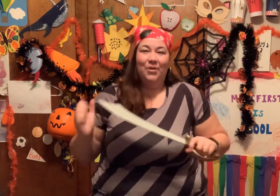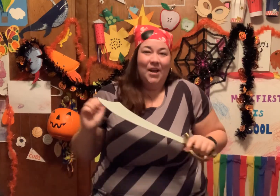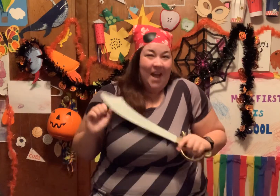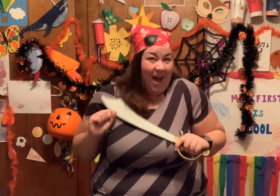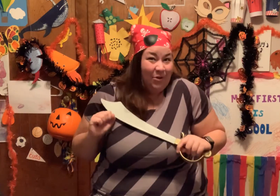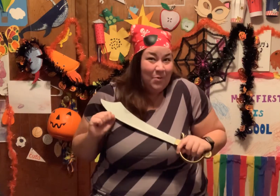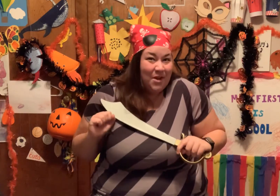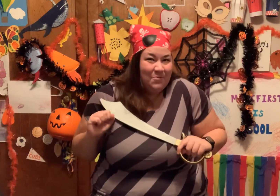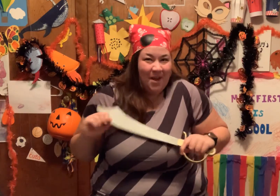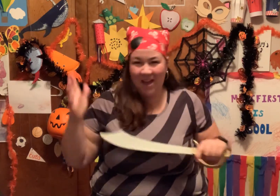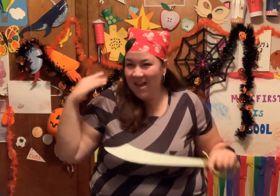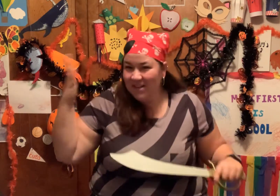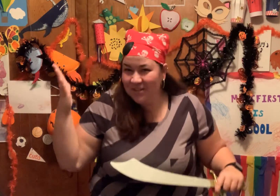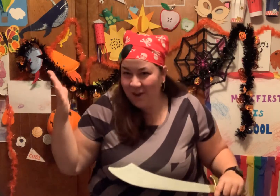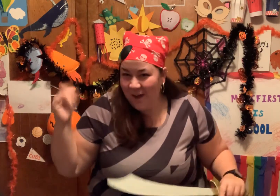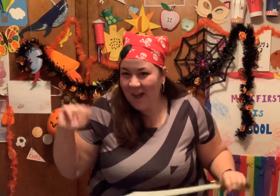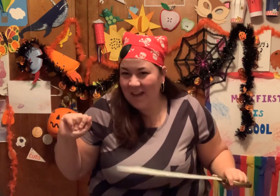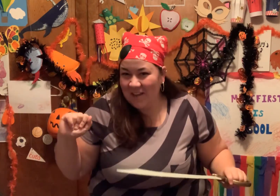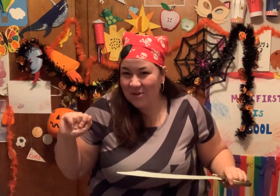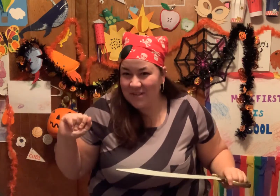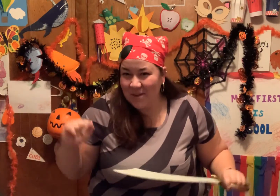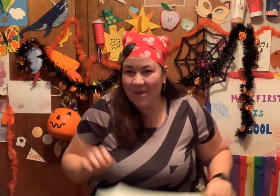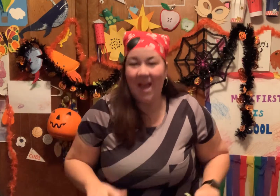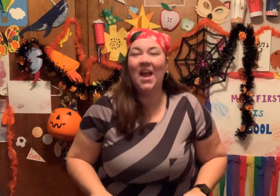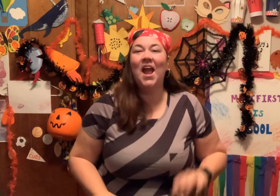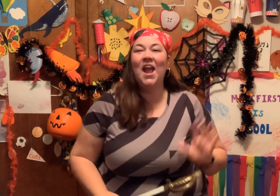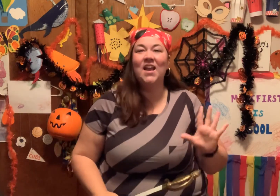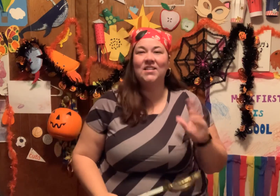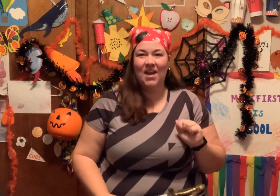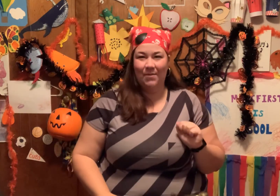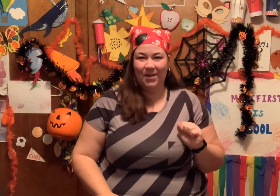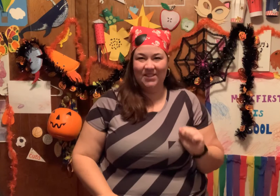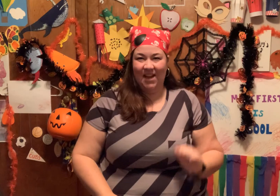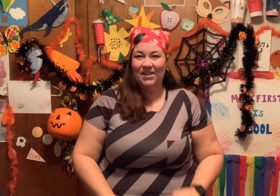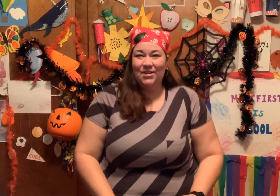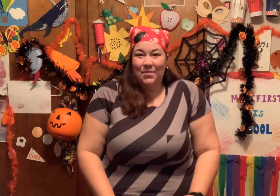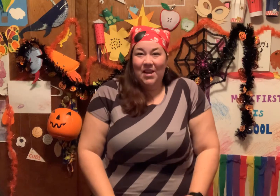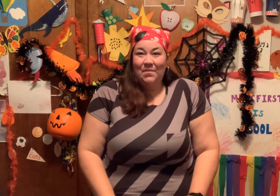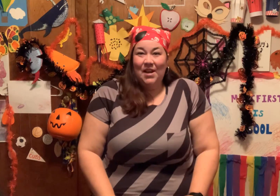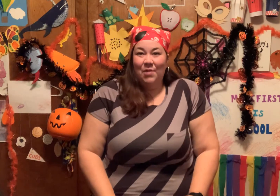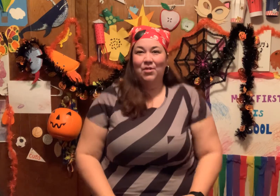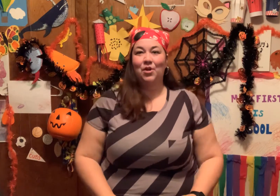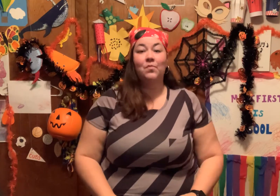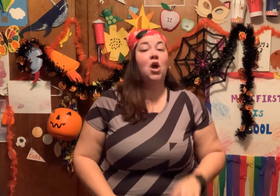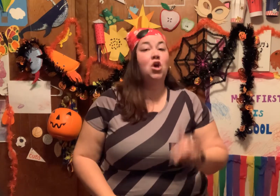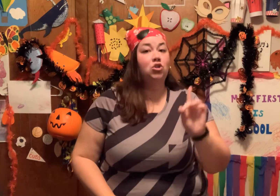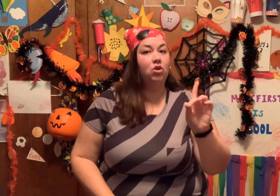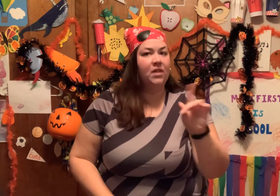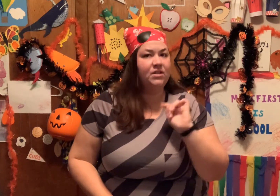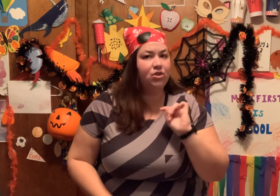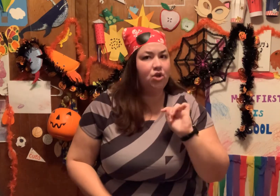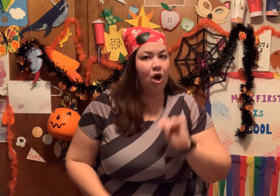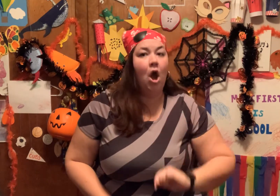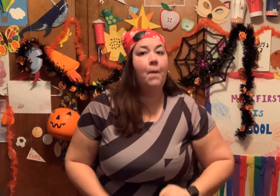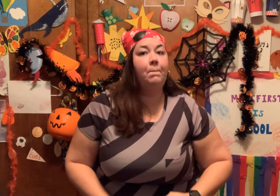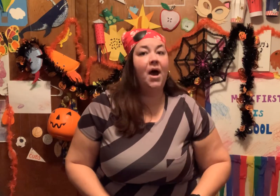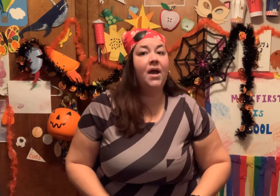celebrating Halloween week, so I got dressed up again and am excited to begin my day with you. So let's start by